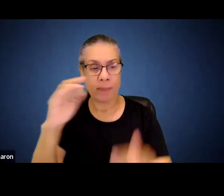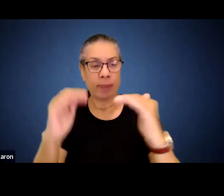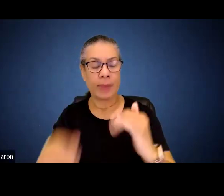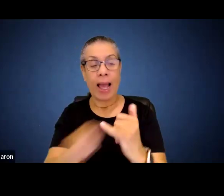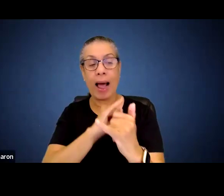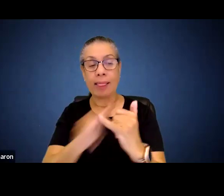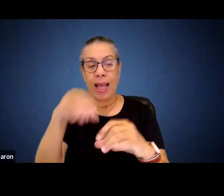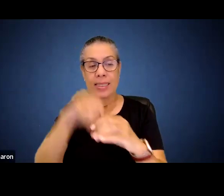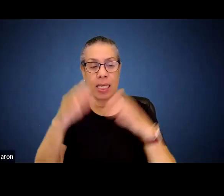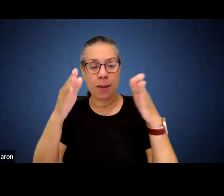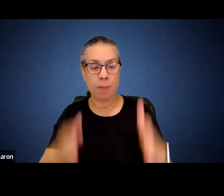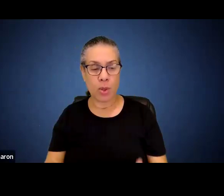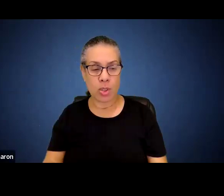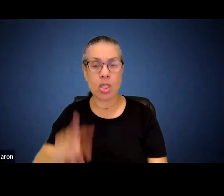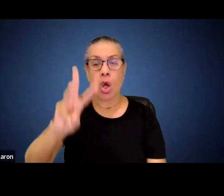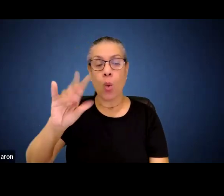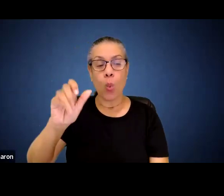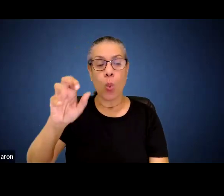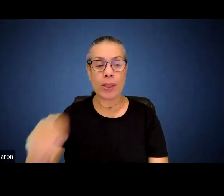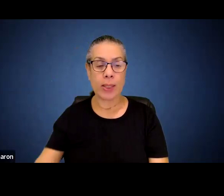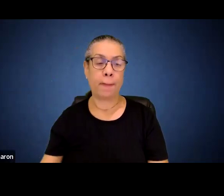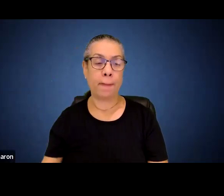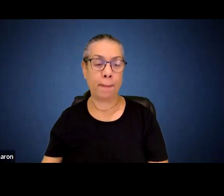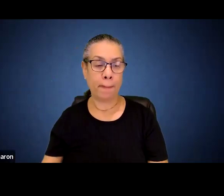in-person speaker is Julia Morales.